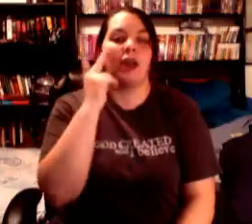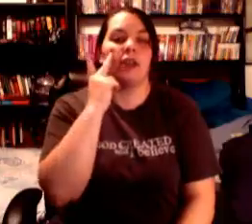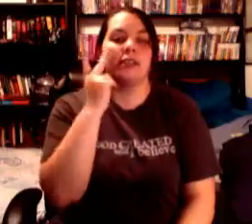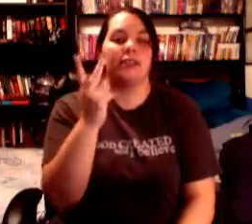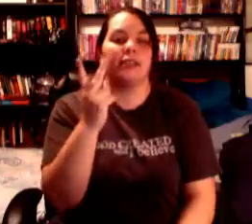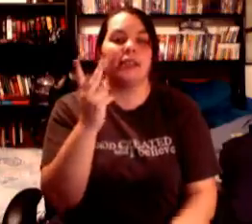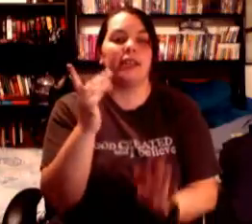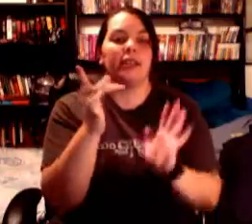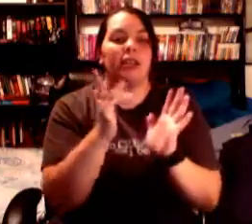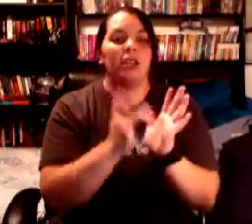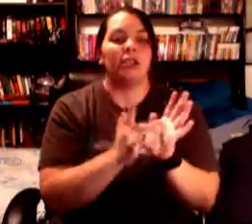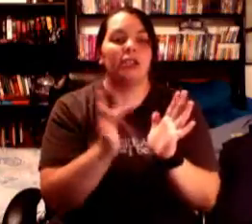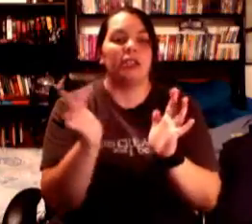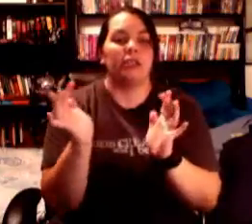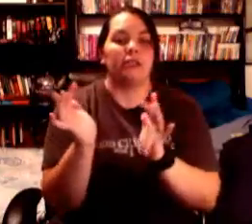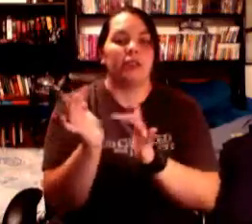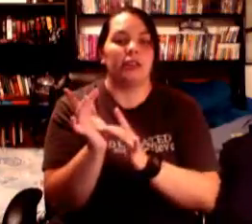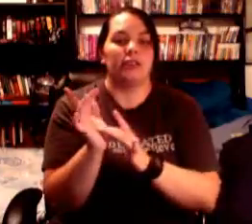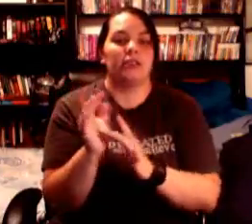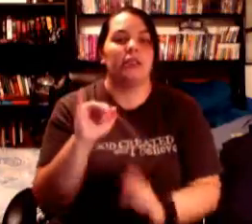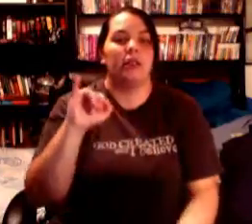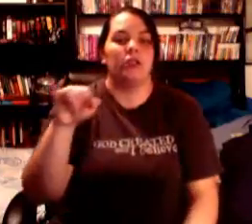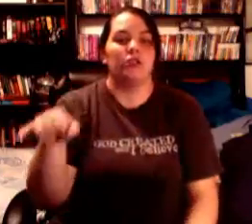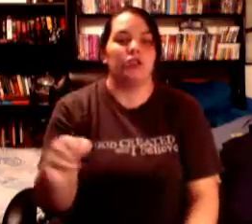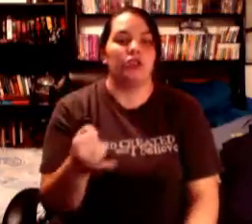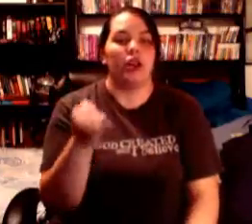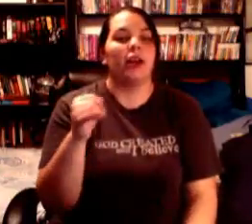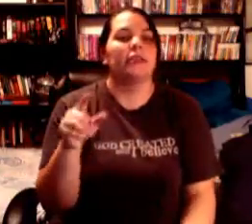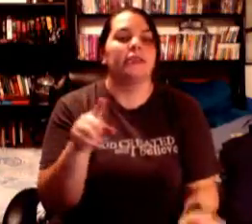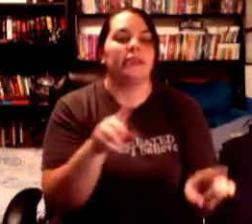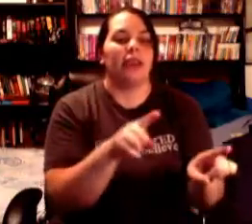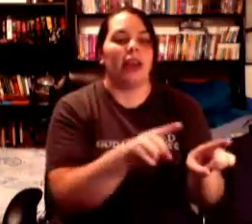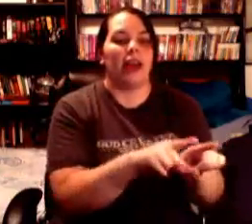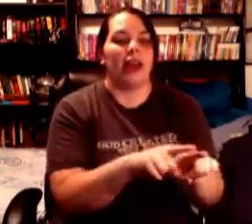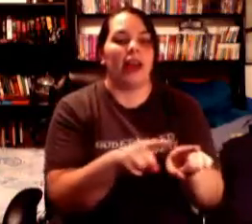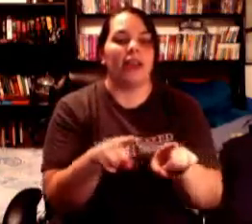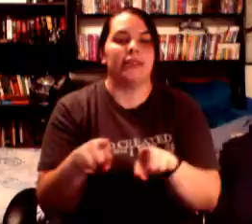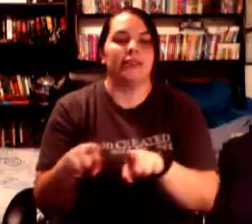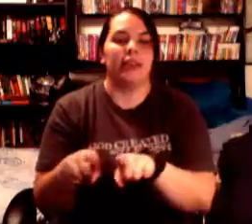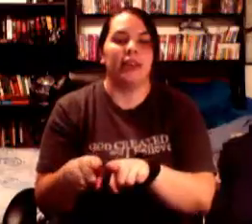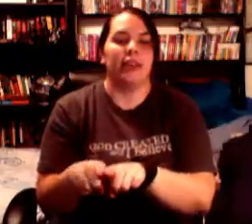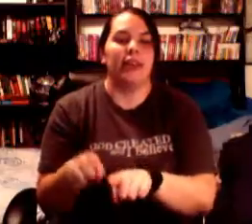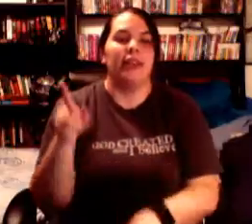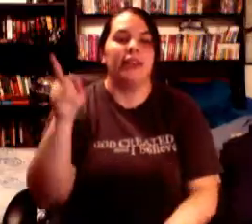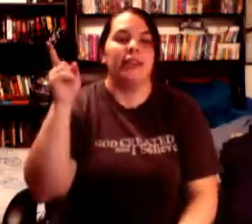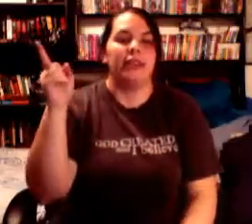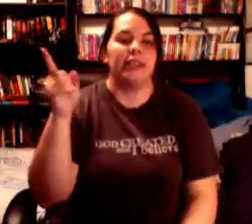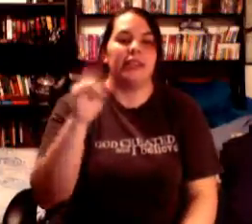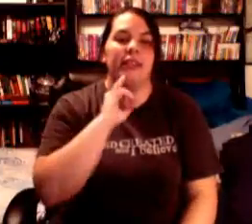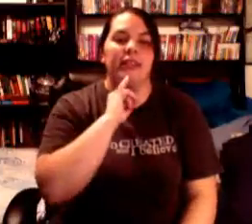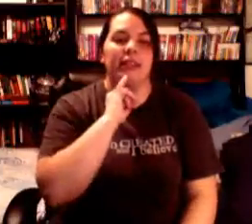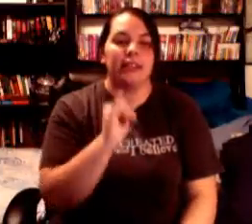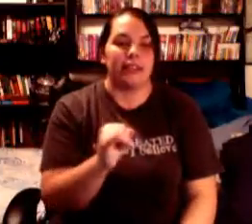shall see Jesus just as he